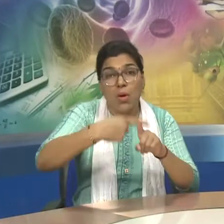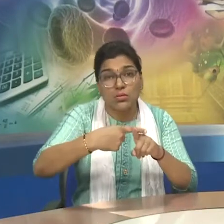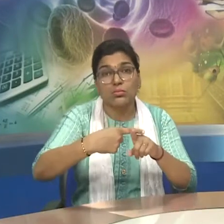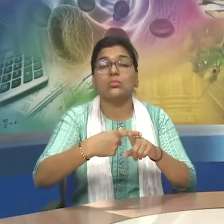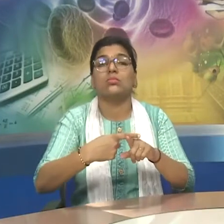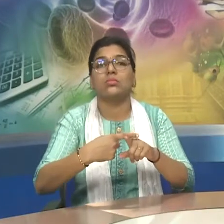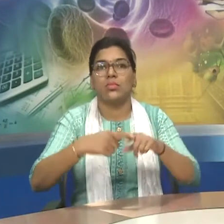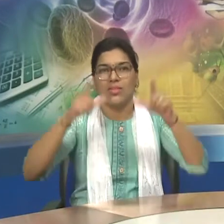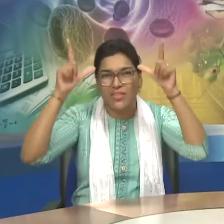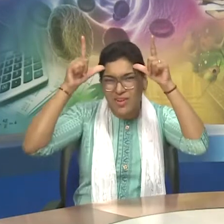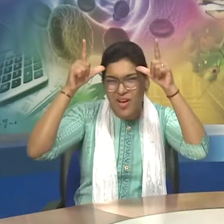grazing kettles,